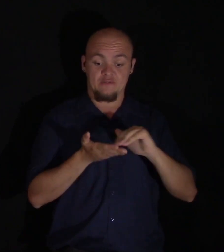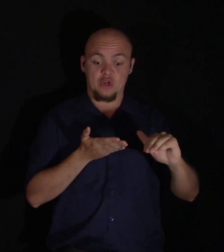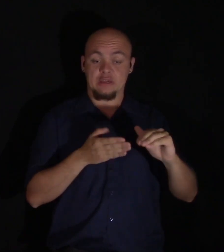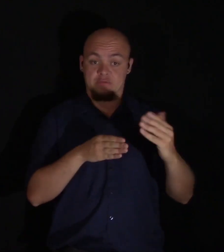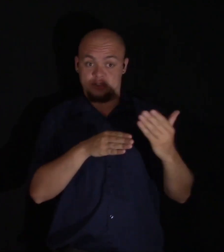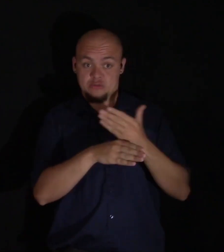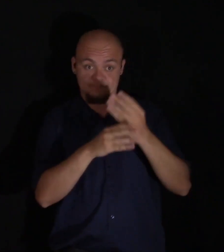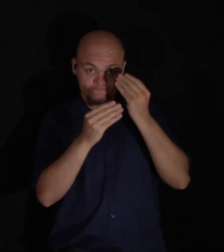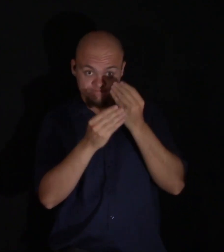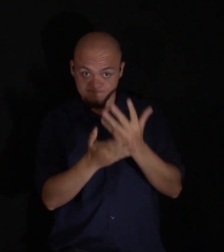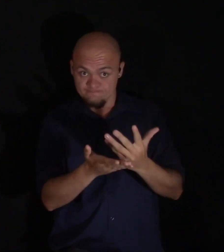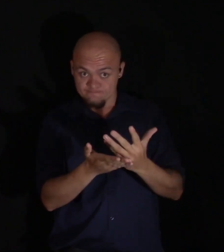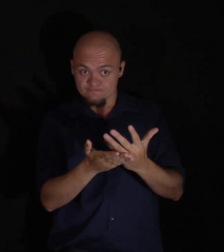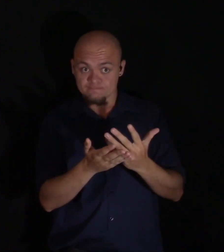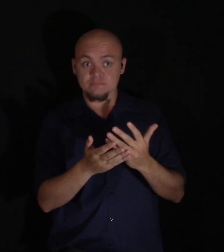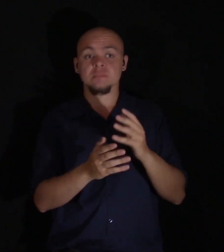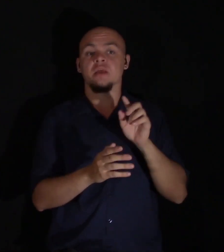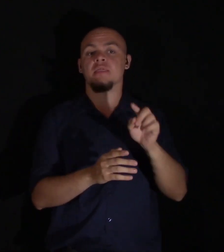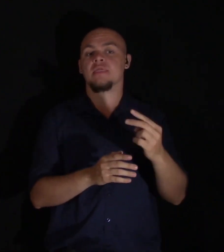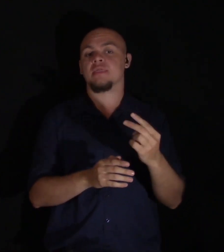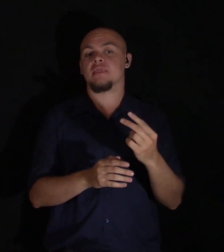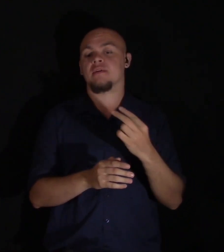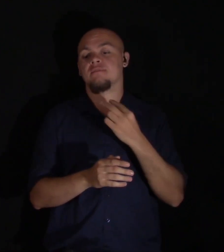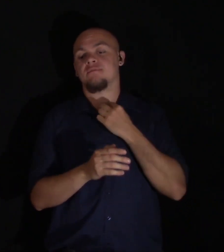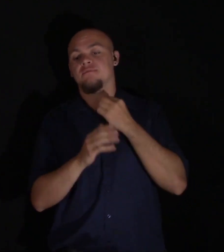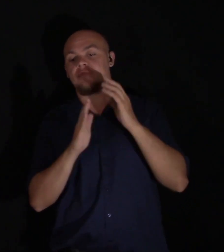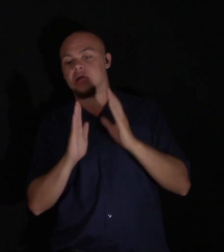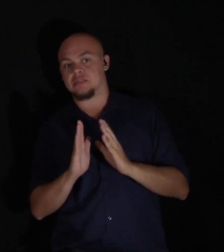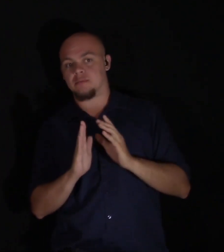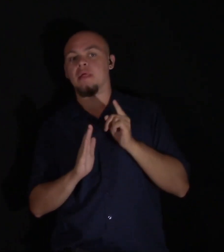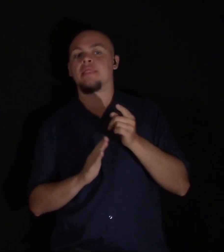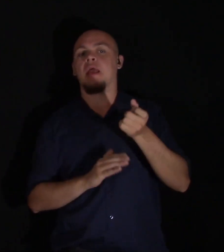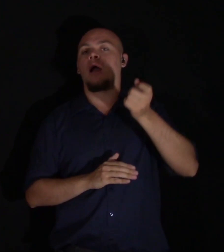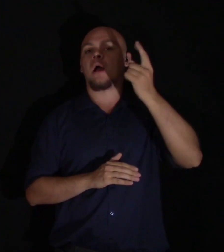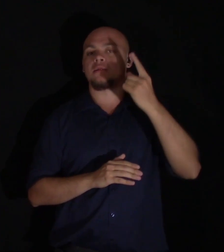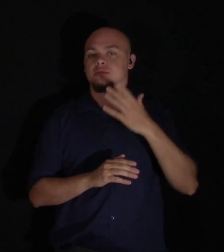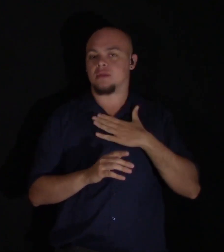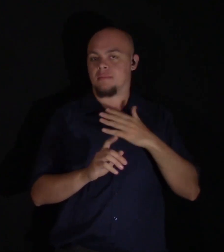forgiving, which considers the victim, they begin to understand.